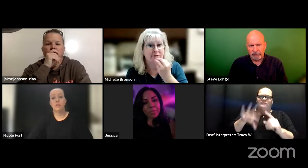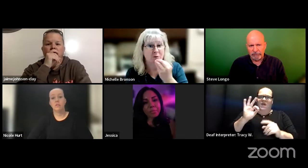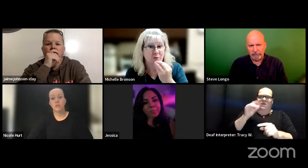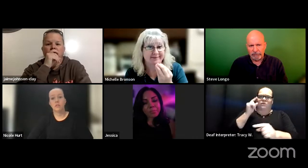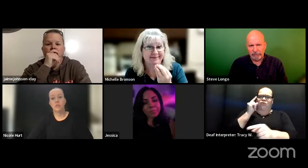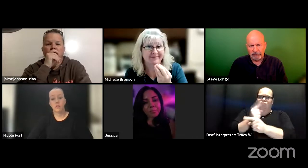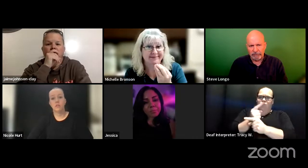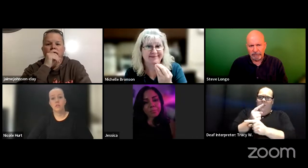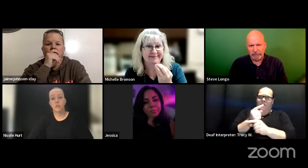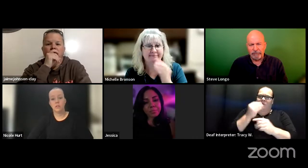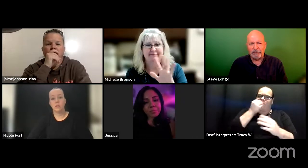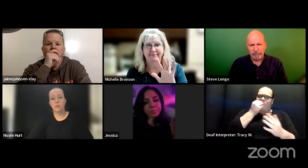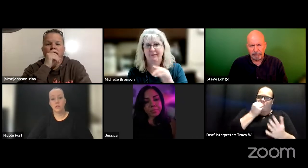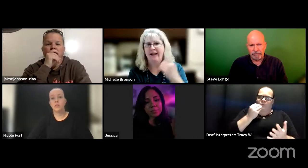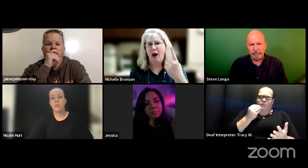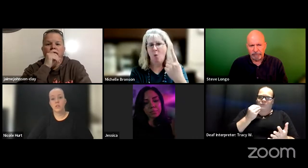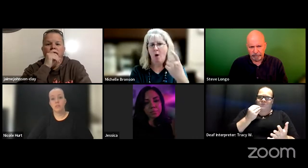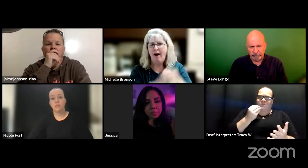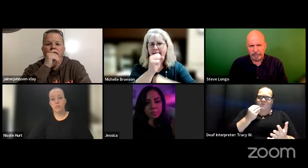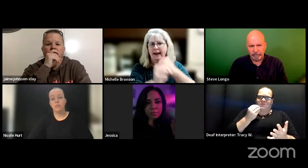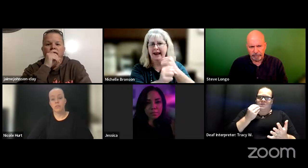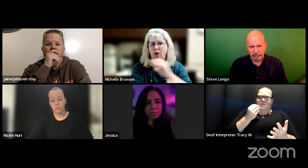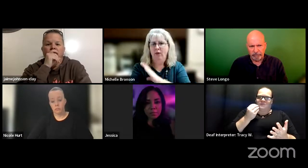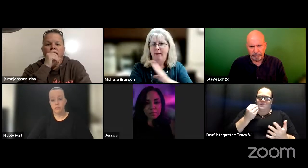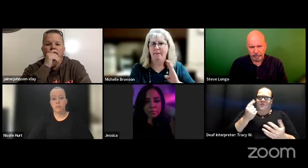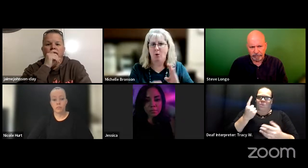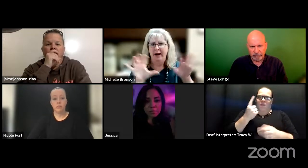trick really is to find the right food that would